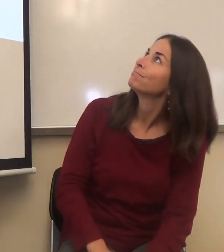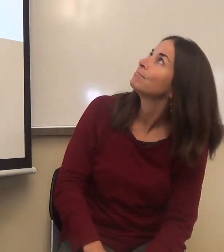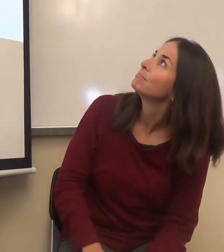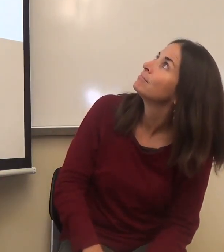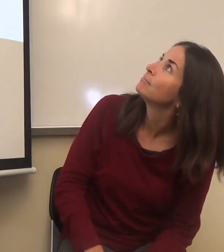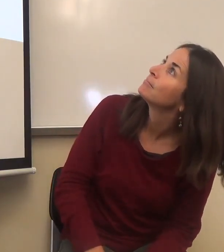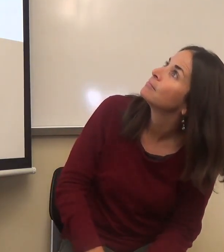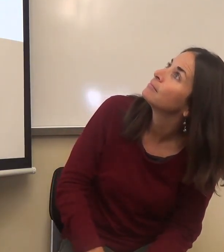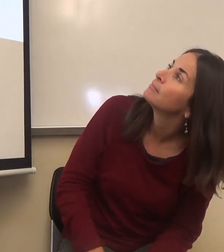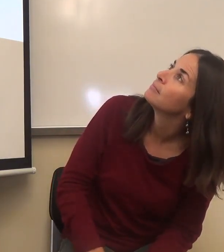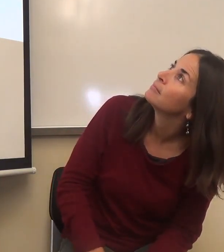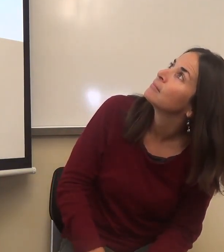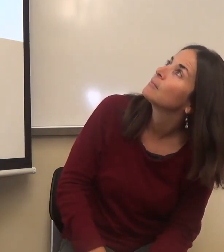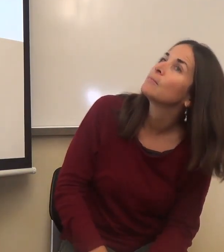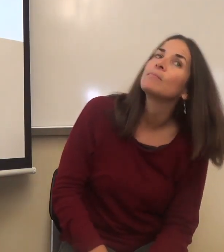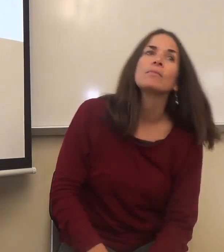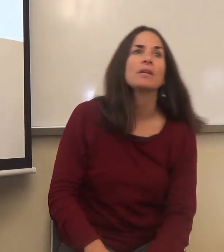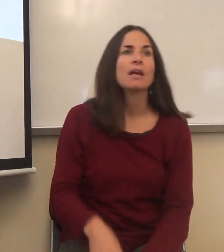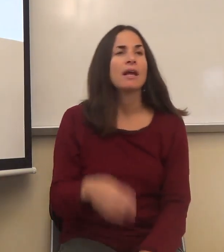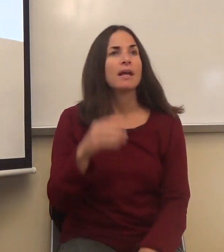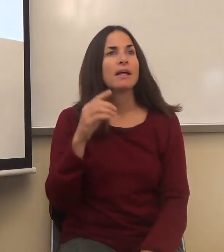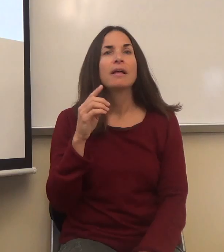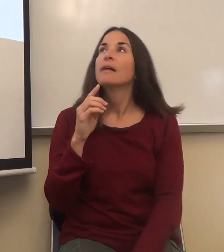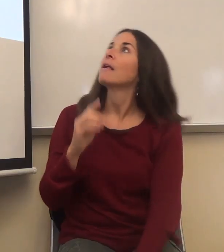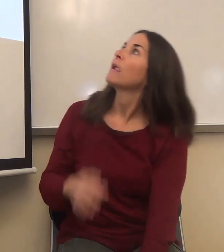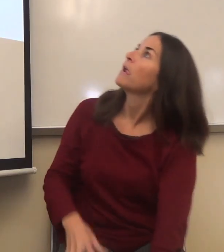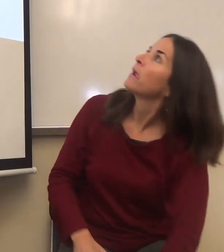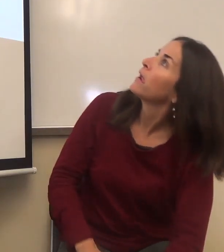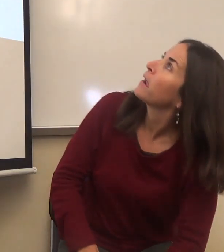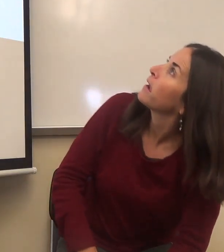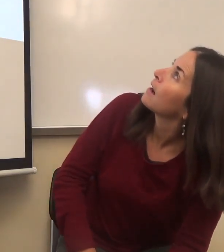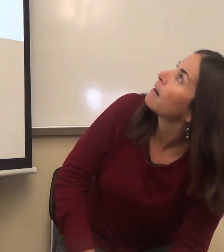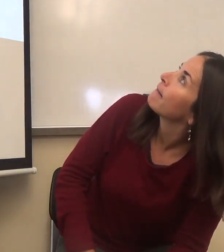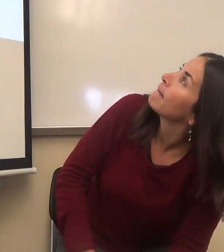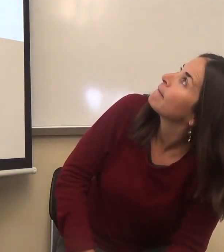most college students do. I mean, it's not, I'm not just saying it's you guys, it's,